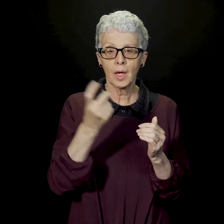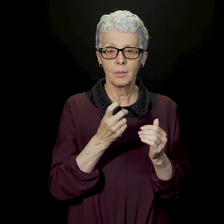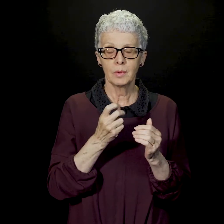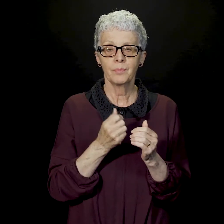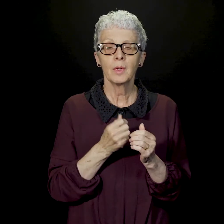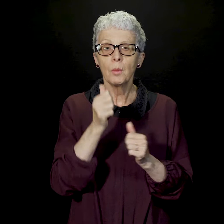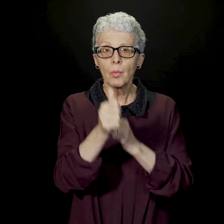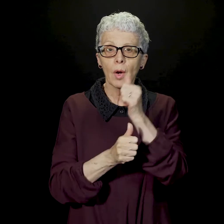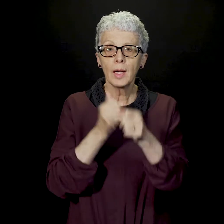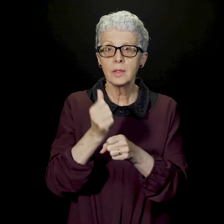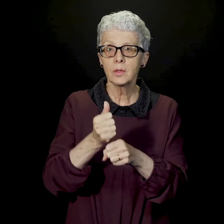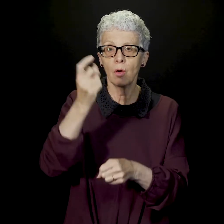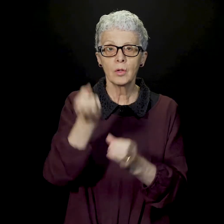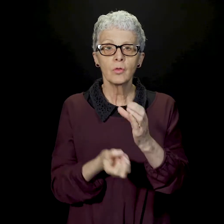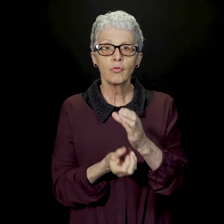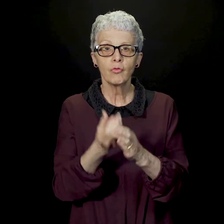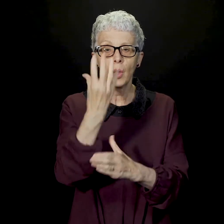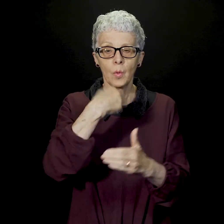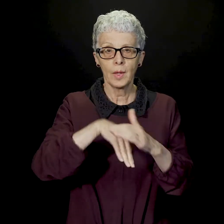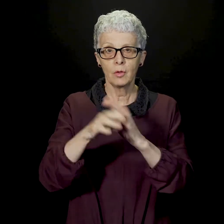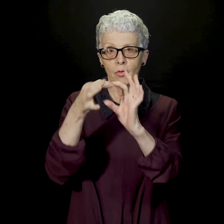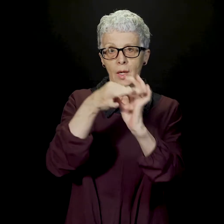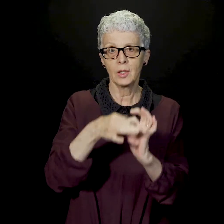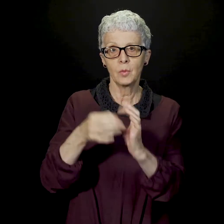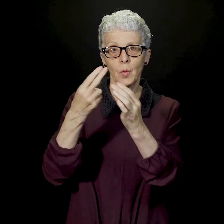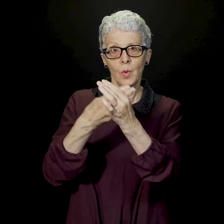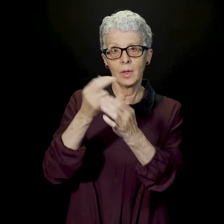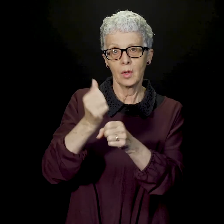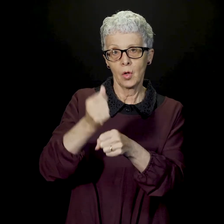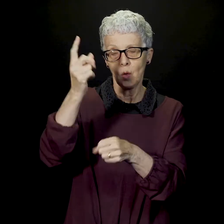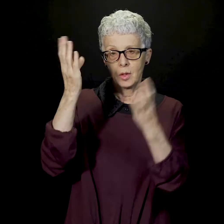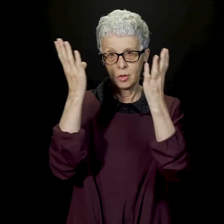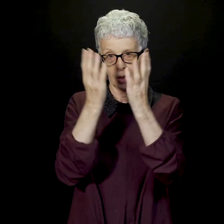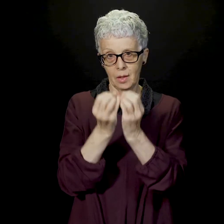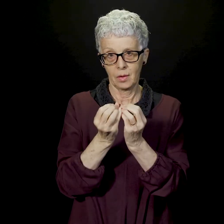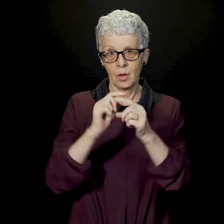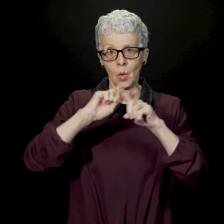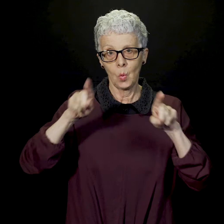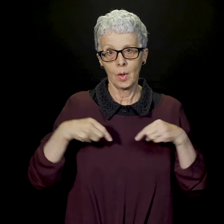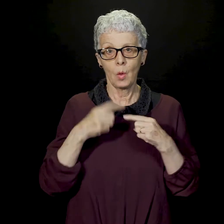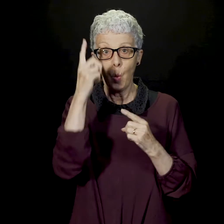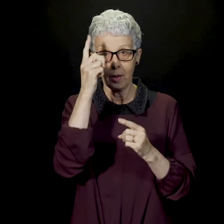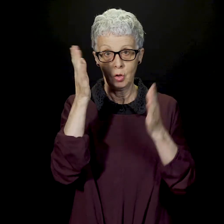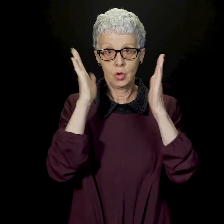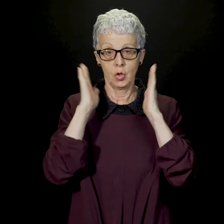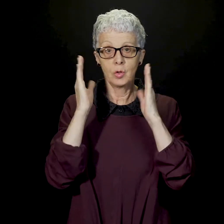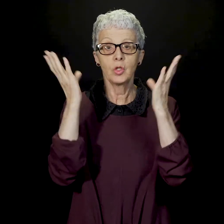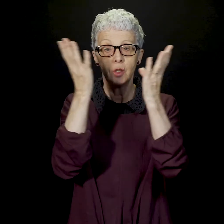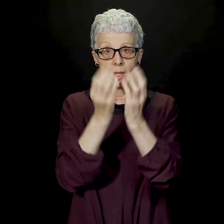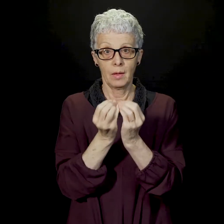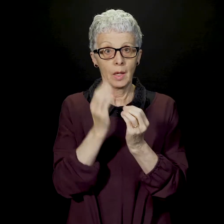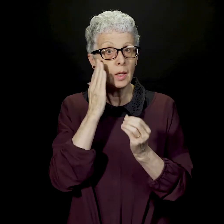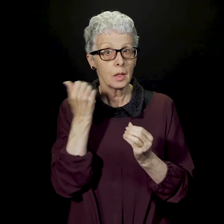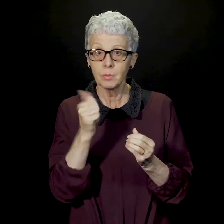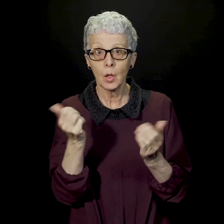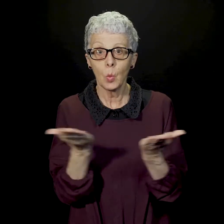praise God and grow in our relationship with Him together. We're one church together wherever we are. I pray that you're able to